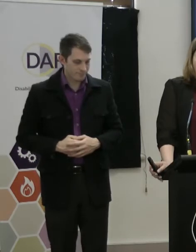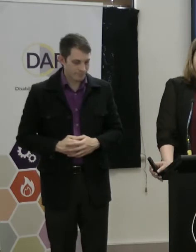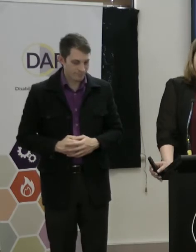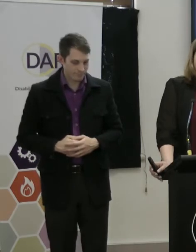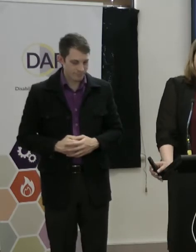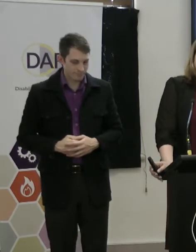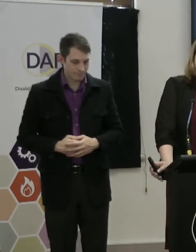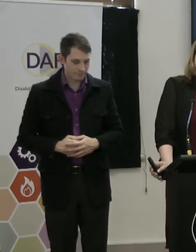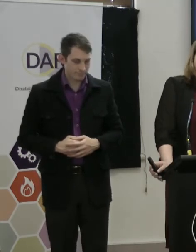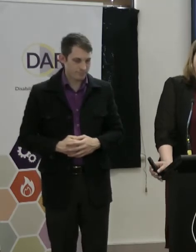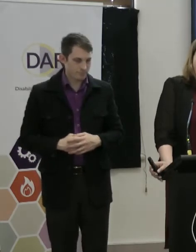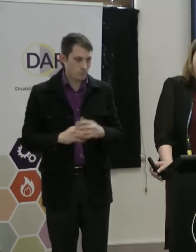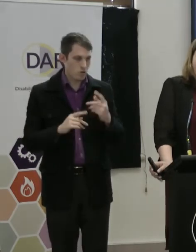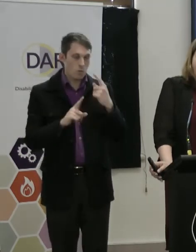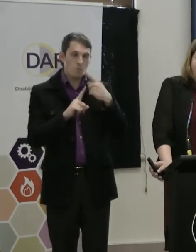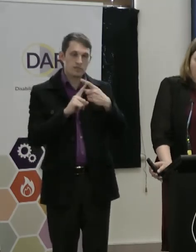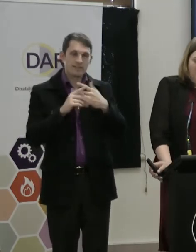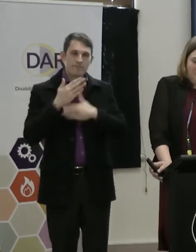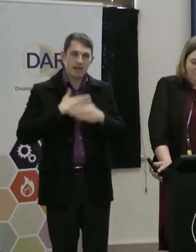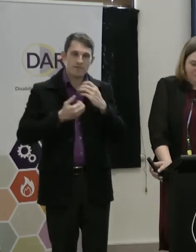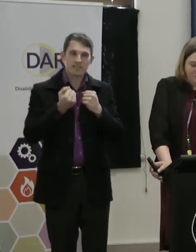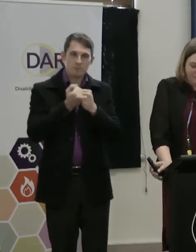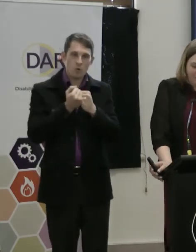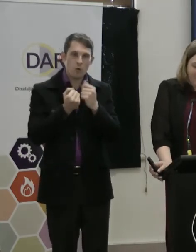The Positive Behaviour Support Capability Framework